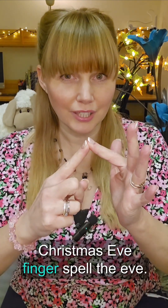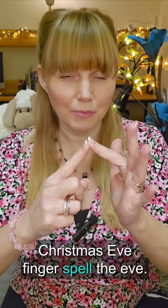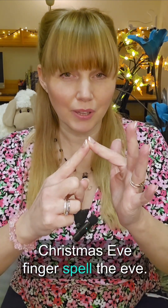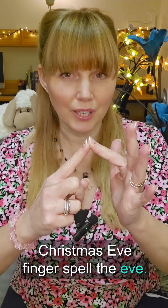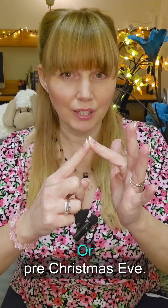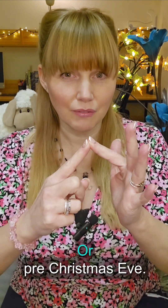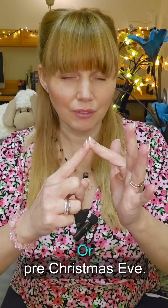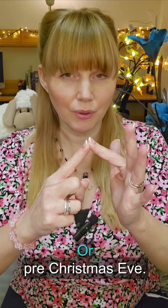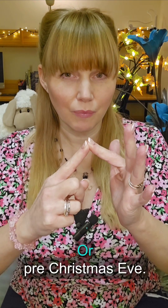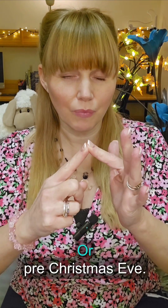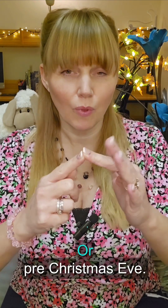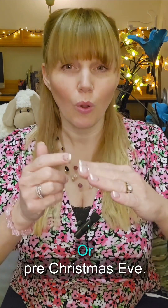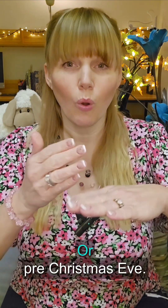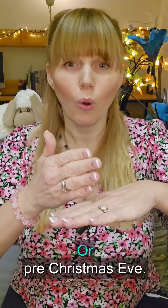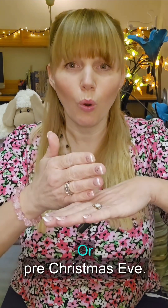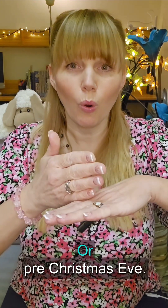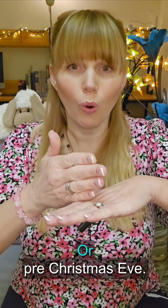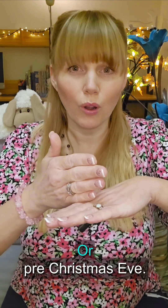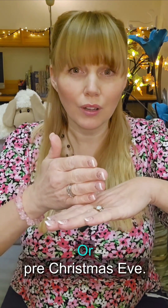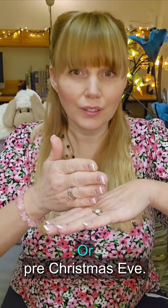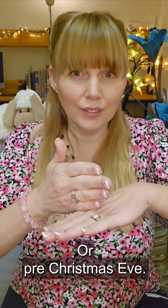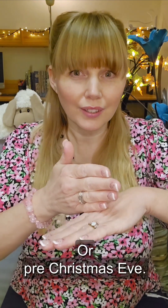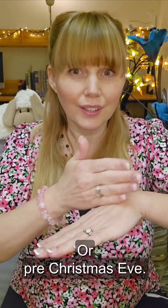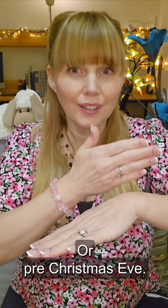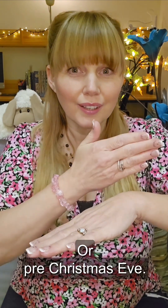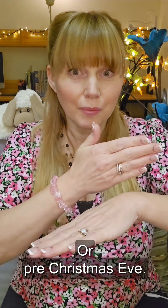finger spell the E, or